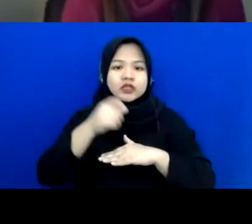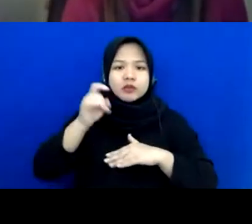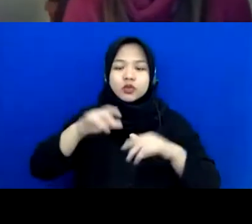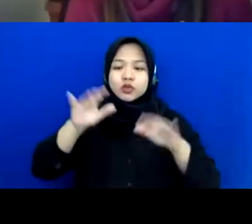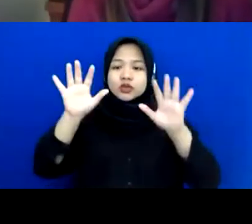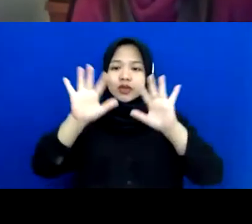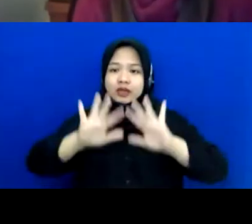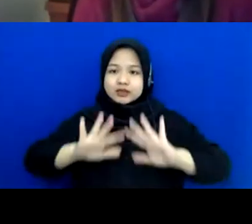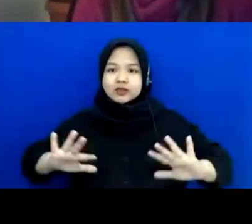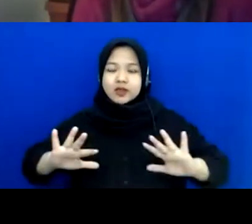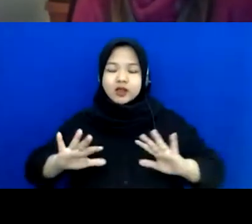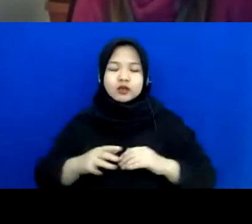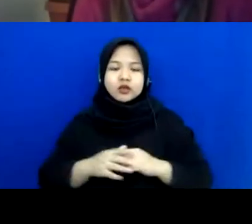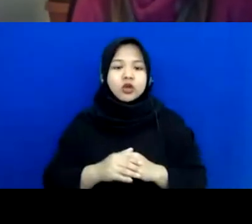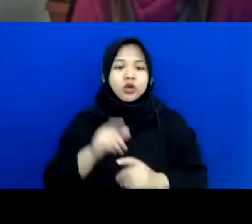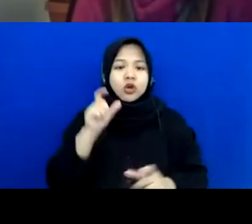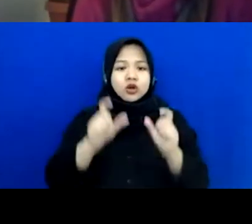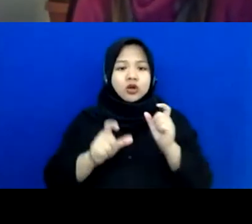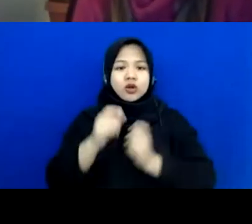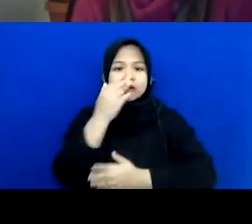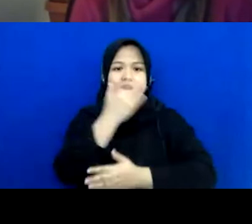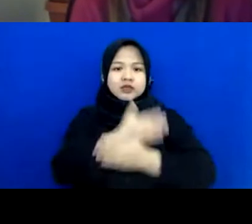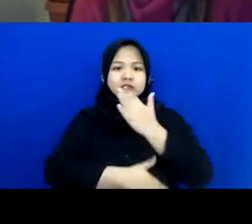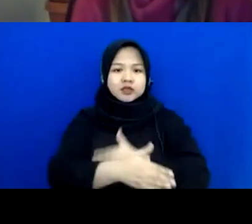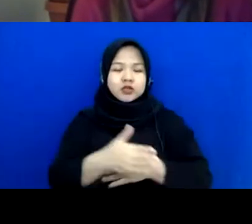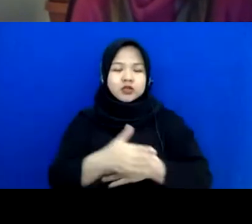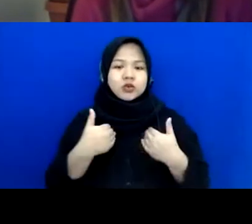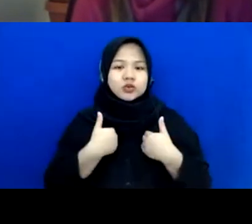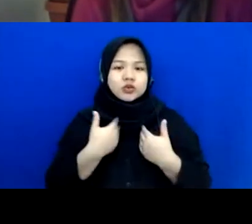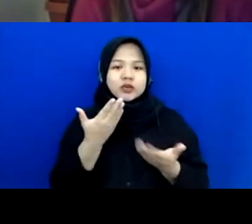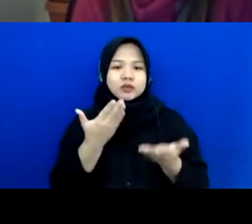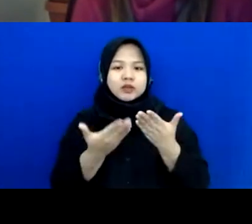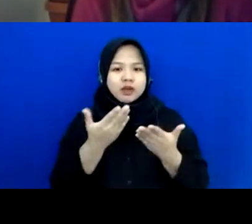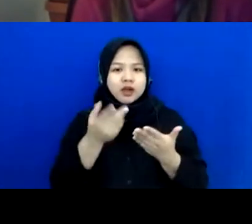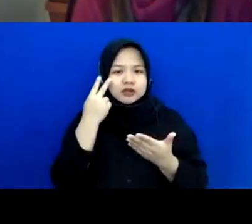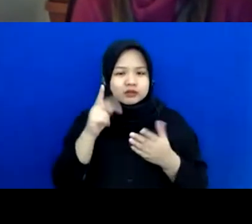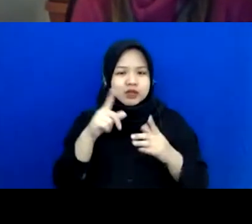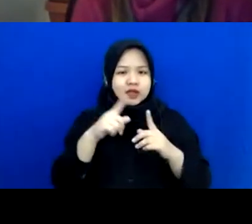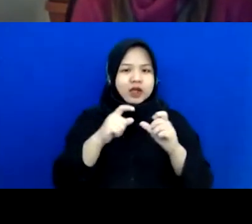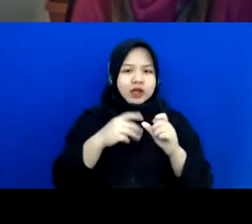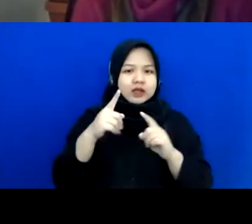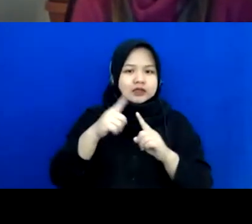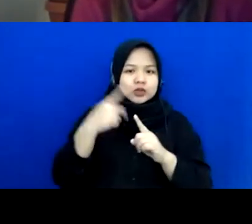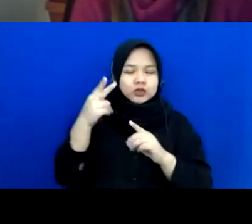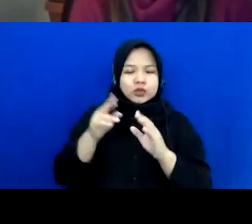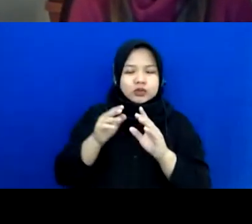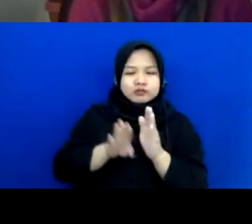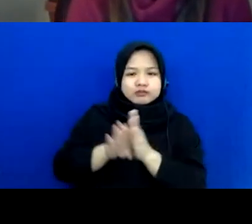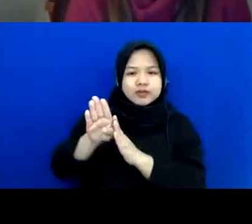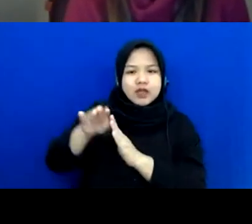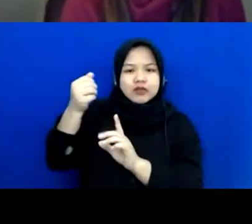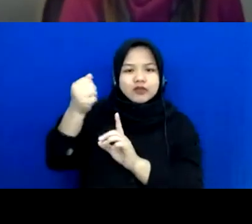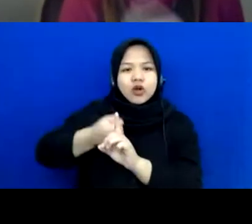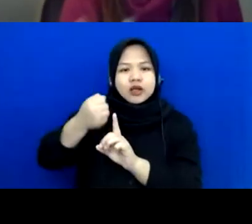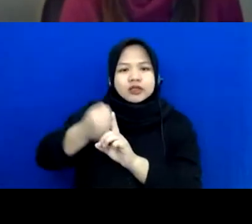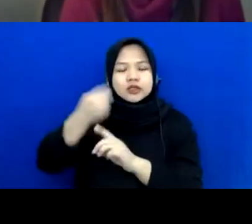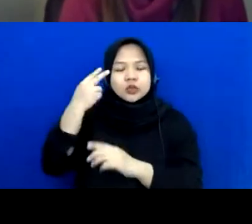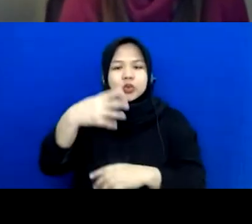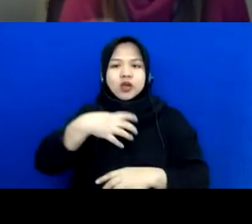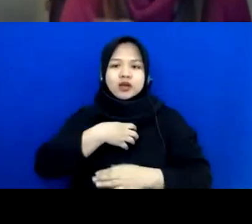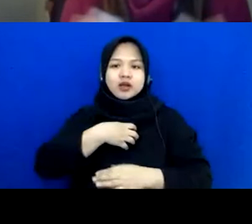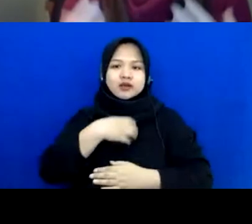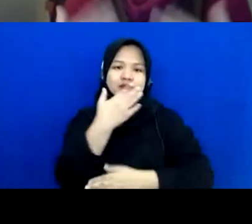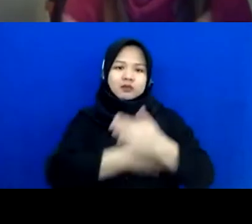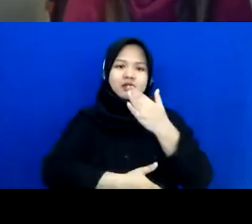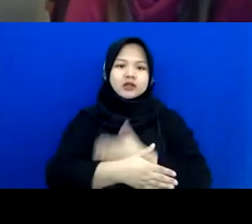of course, persons with disabilities have considerable assets to leverage in advocating for disability rights. In